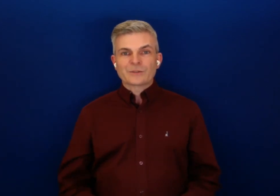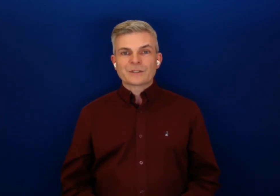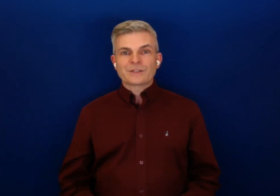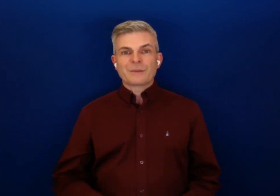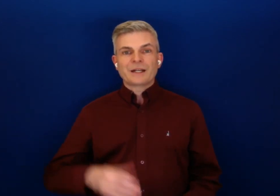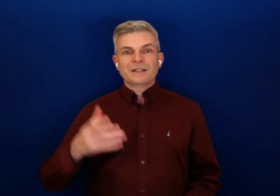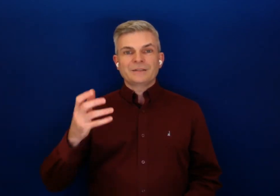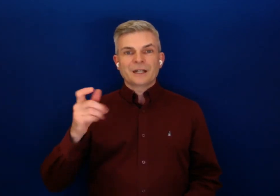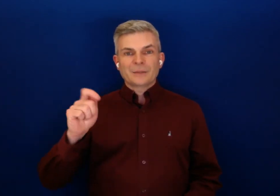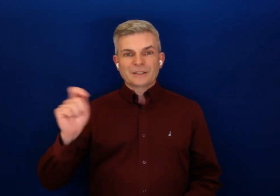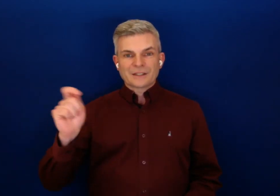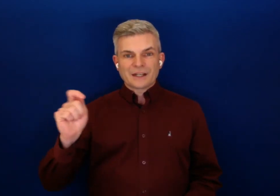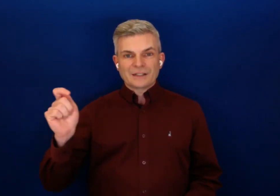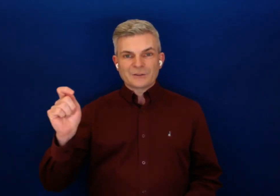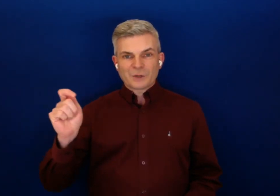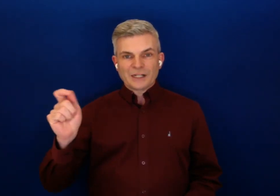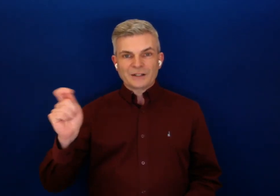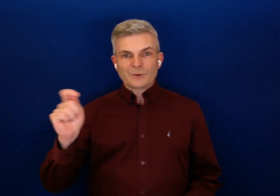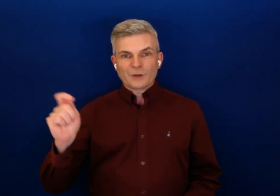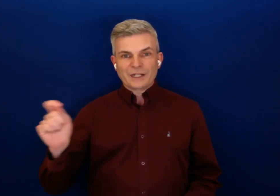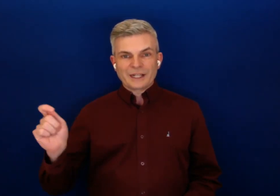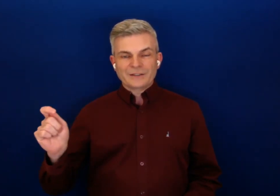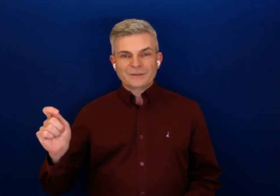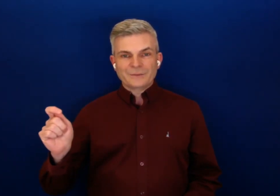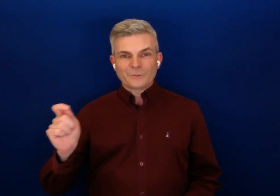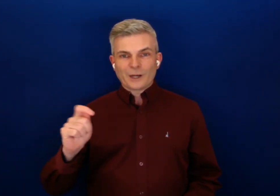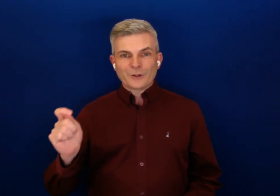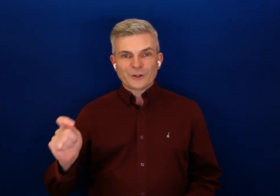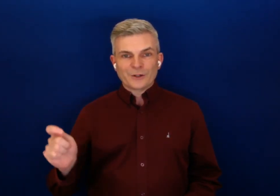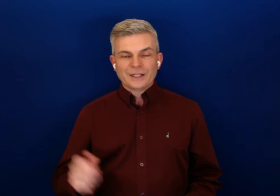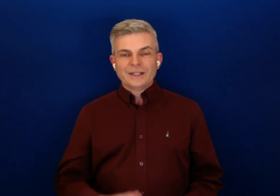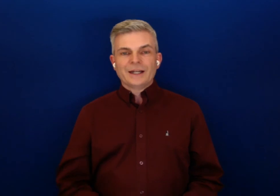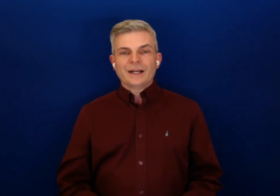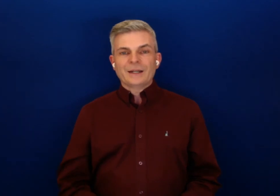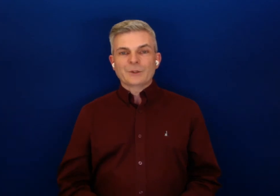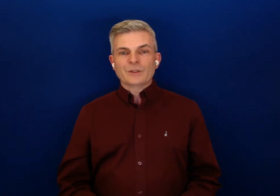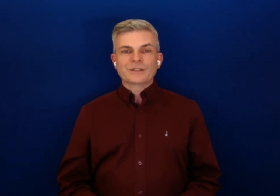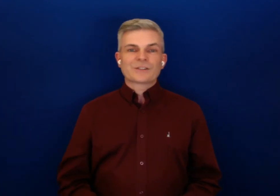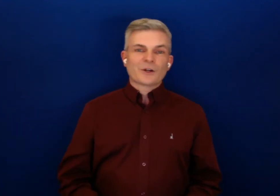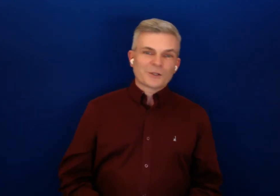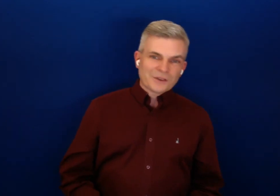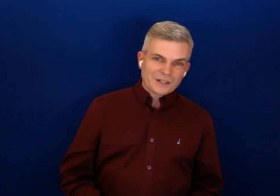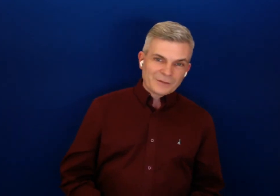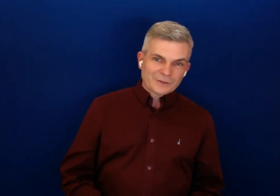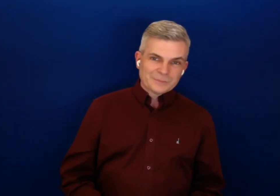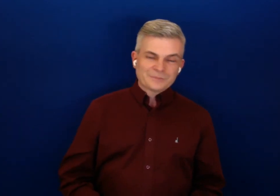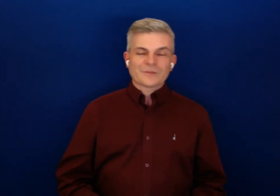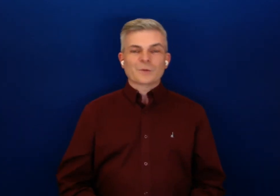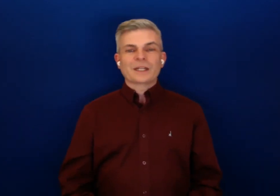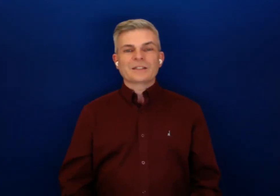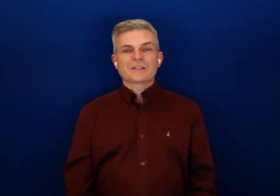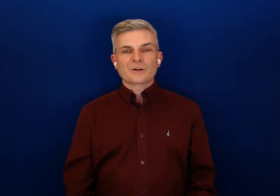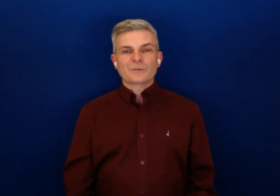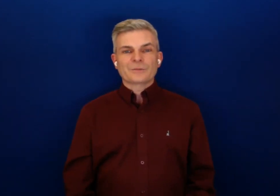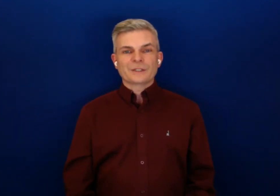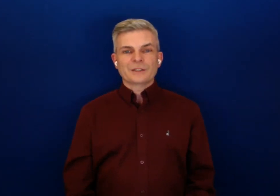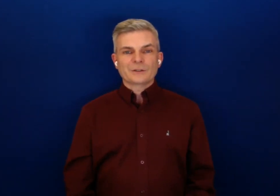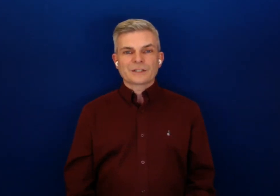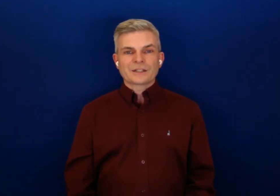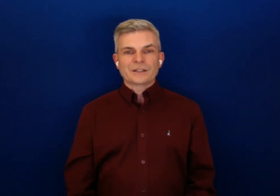since my dominant side is right, I'm a right-handed writer, I'm going to start to the left. Okay, so it looks like